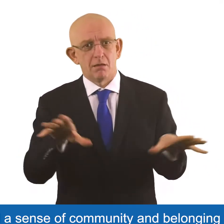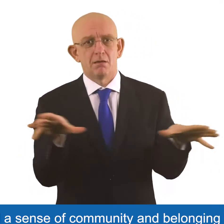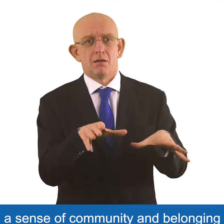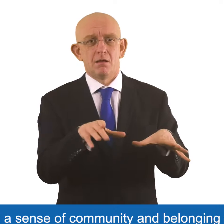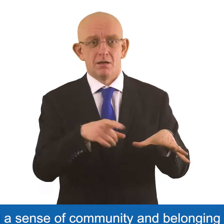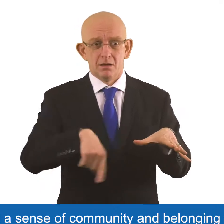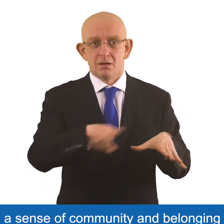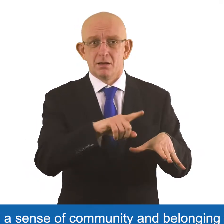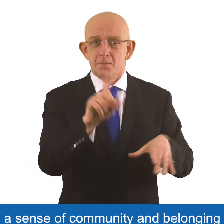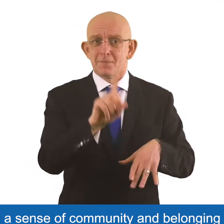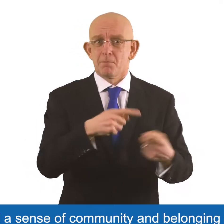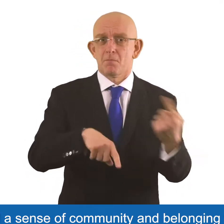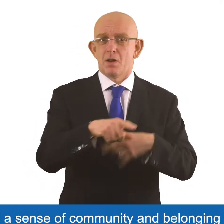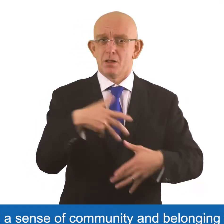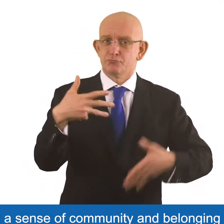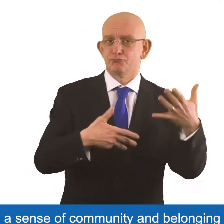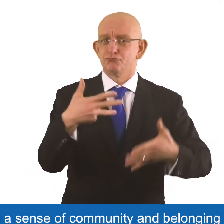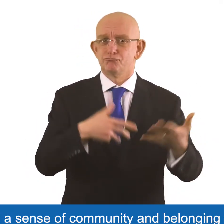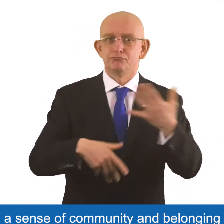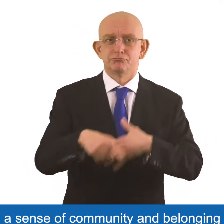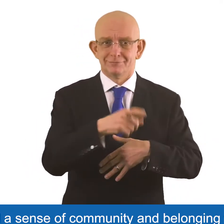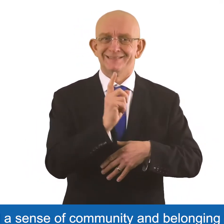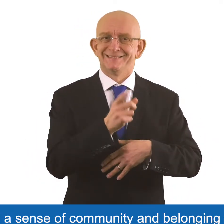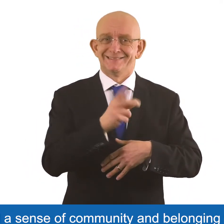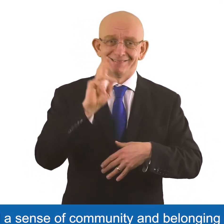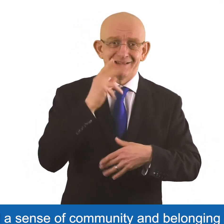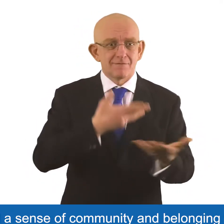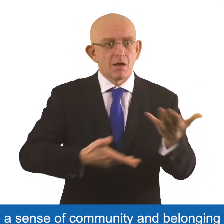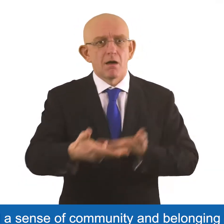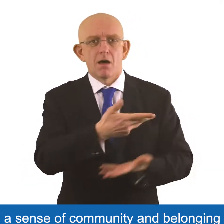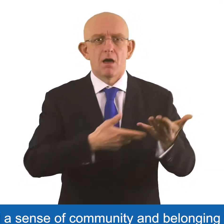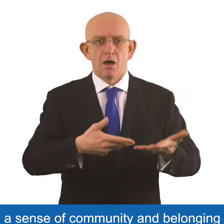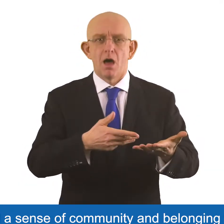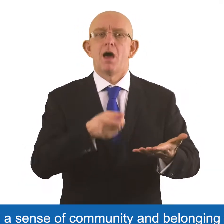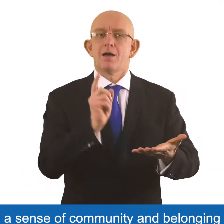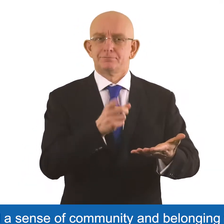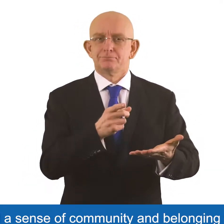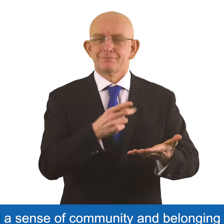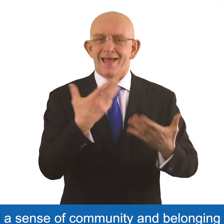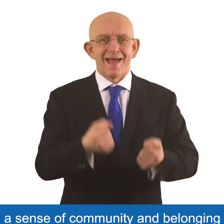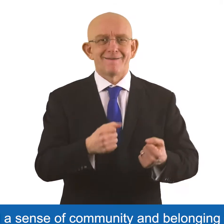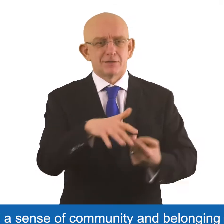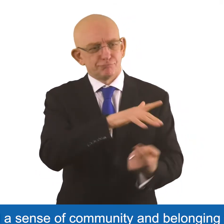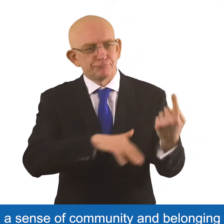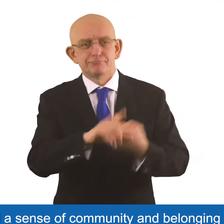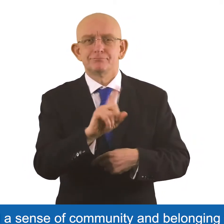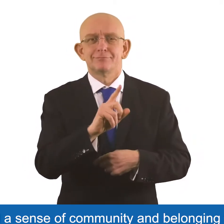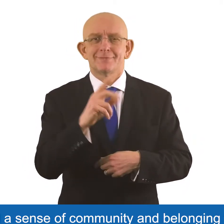It helps to build a sense of community and belonging for deaf people and highlights deaf culture, identity, community